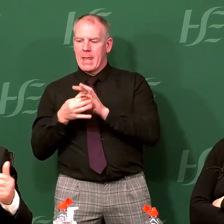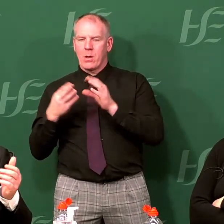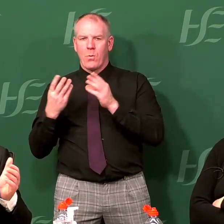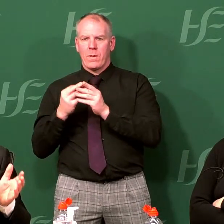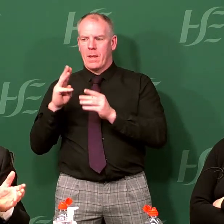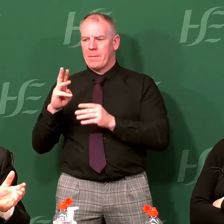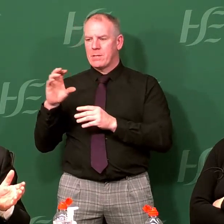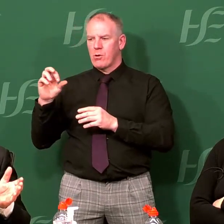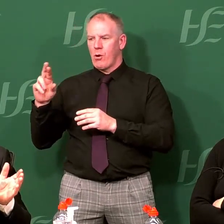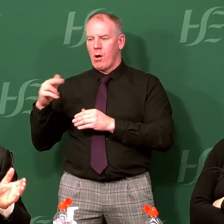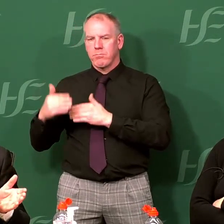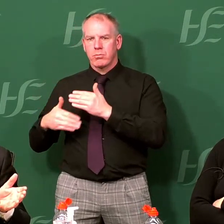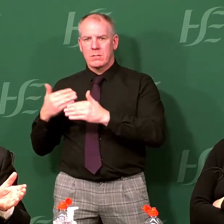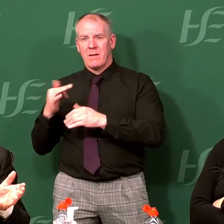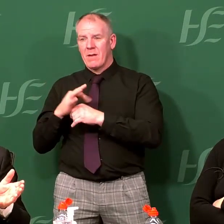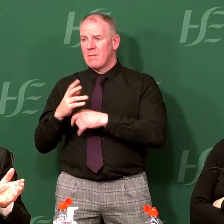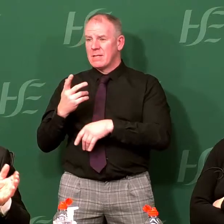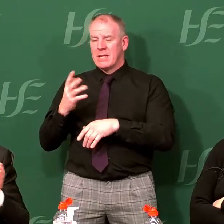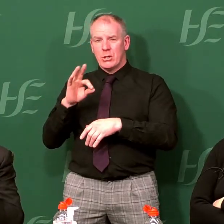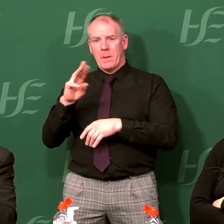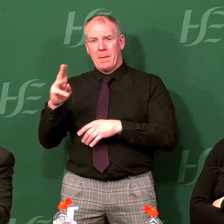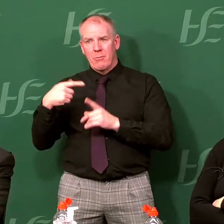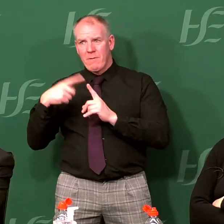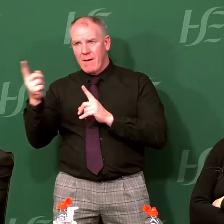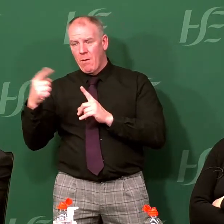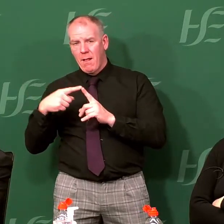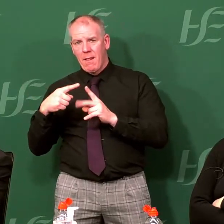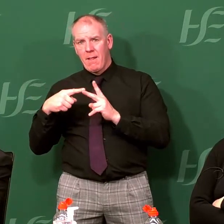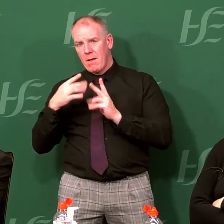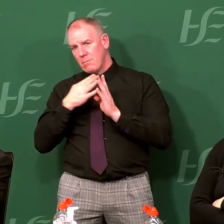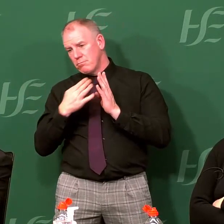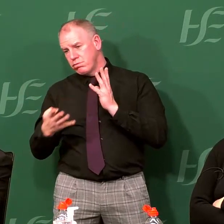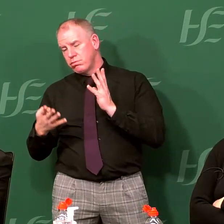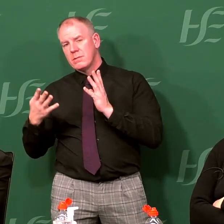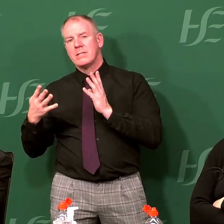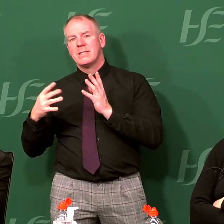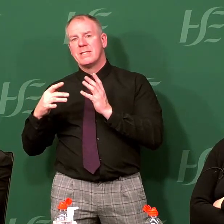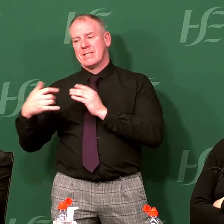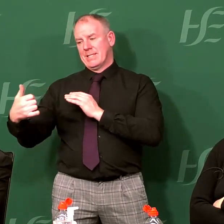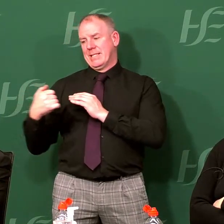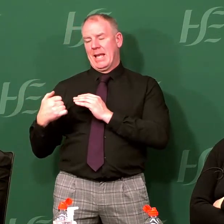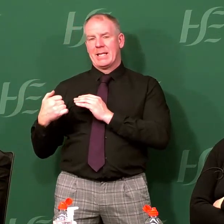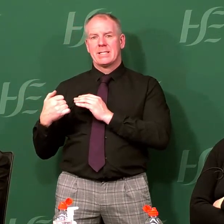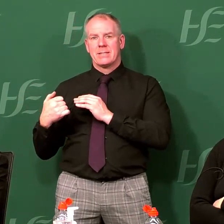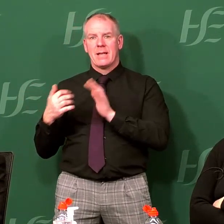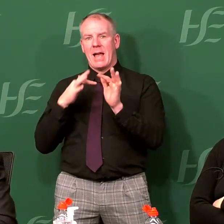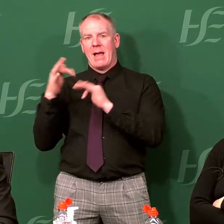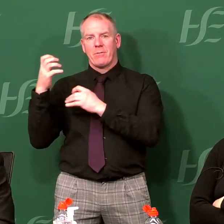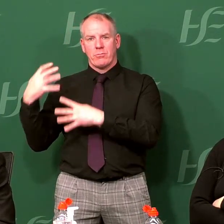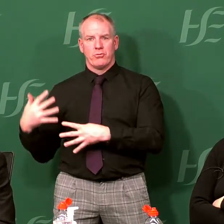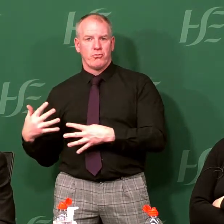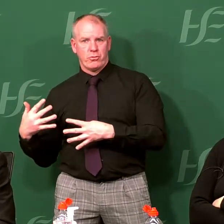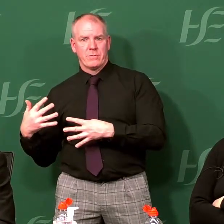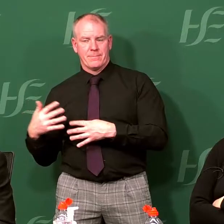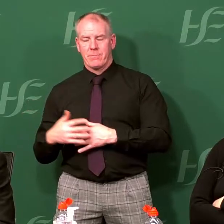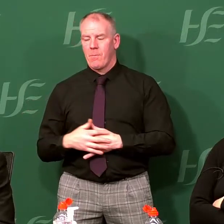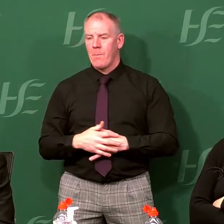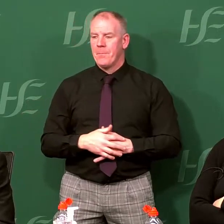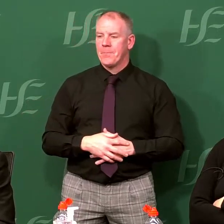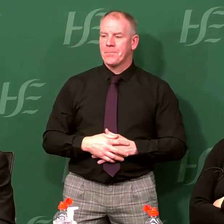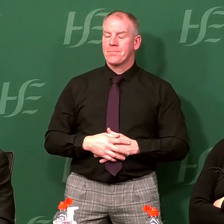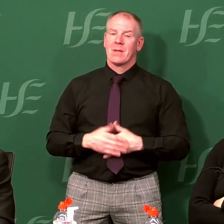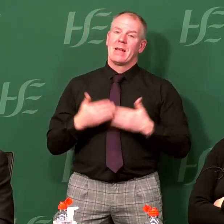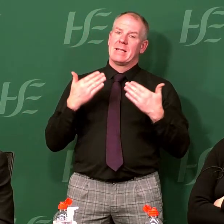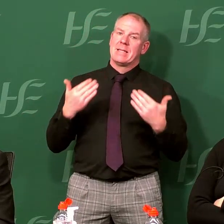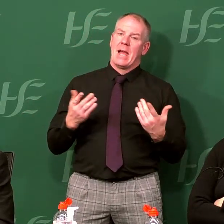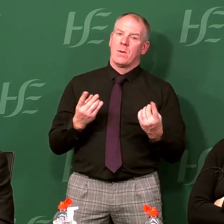That's from the time you get your GP referral right to the time to get your text after your result, etc. What we now